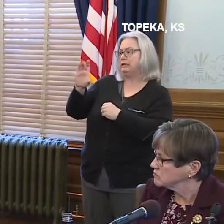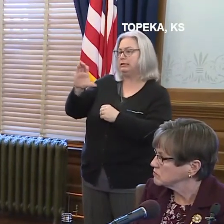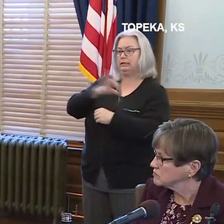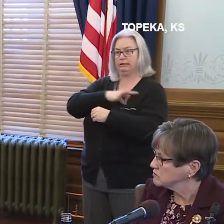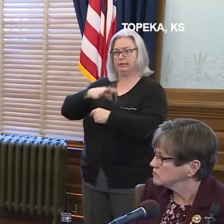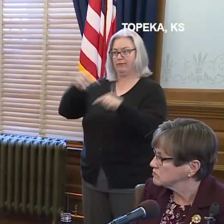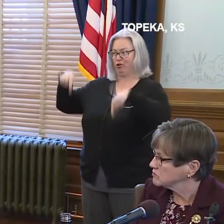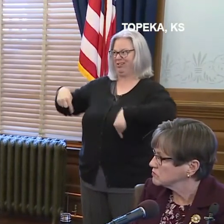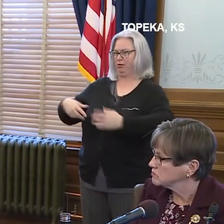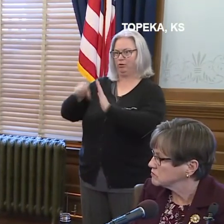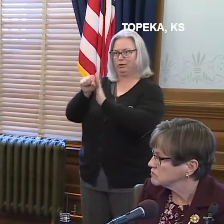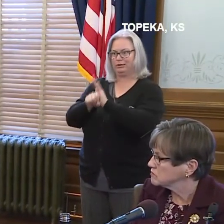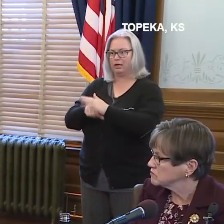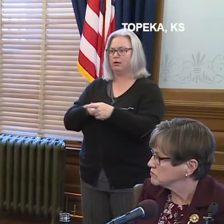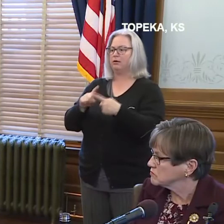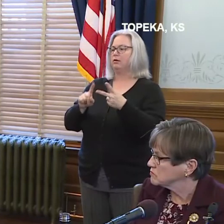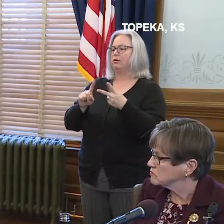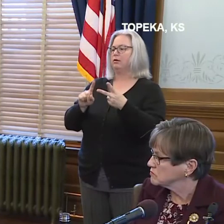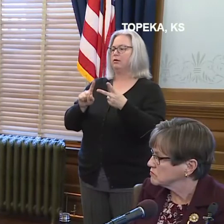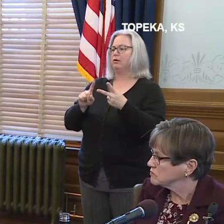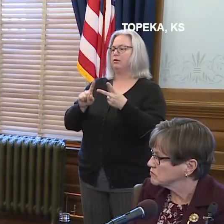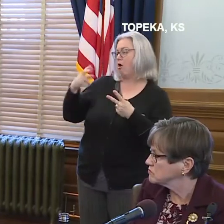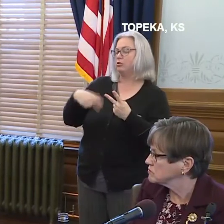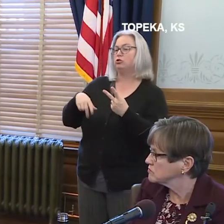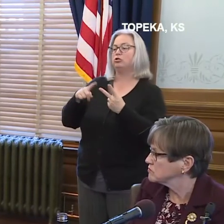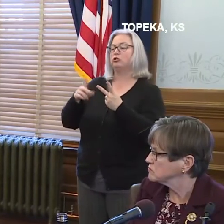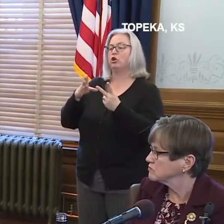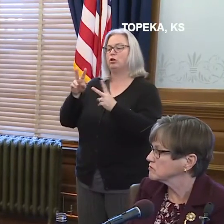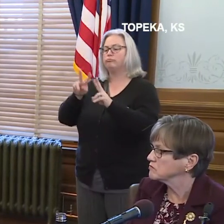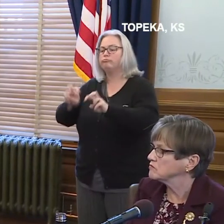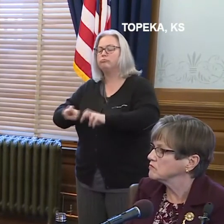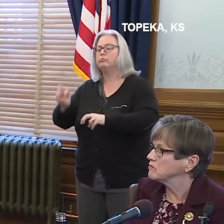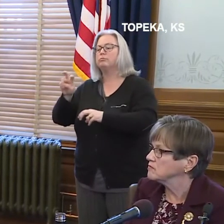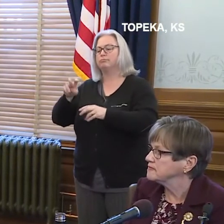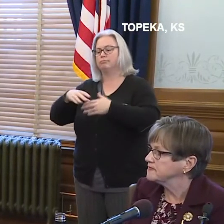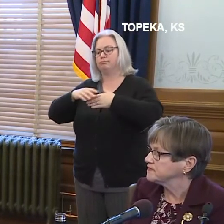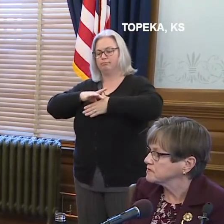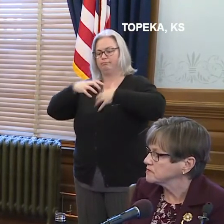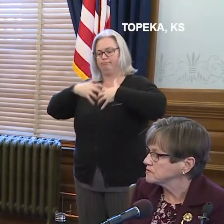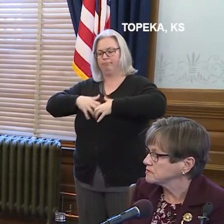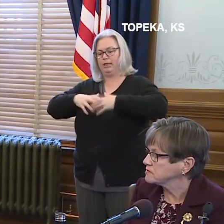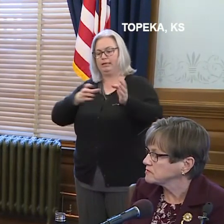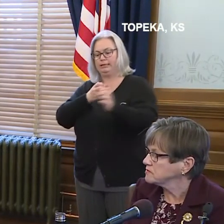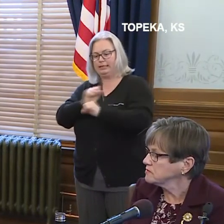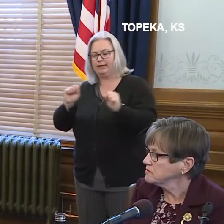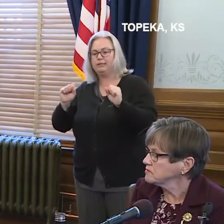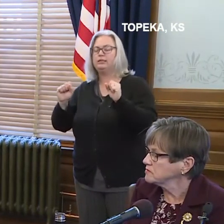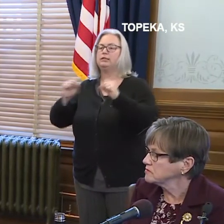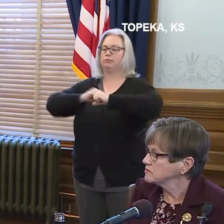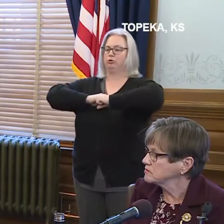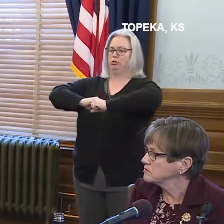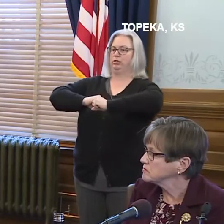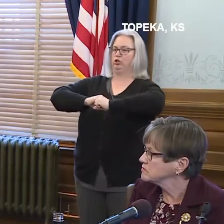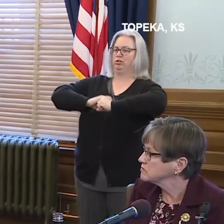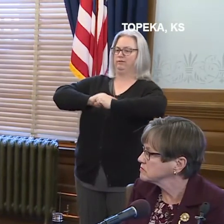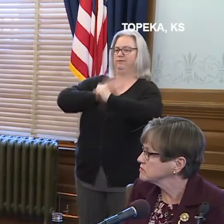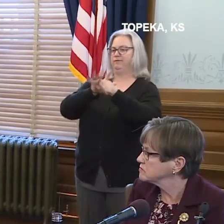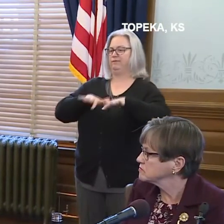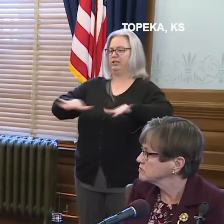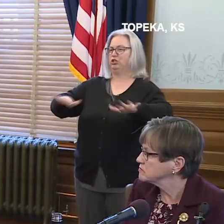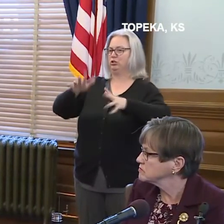helping. We've had NIOSH, which is looking at net safety and infection control practices. The fact